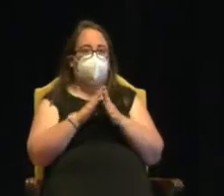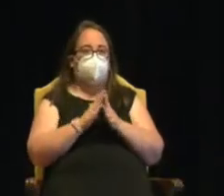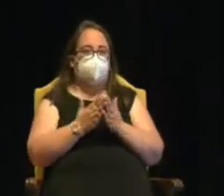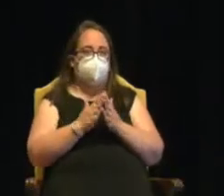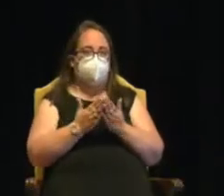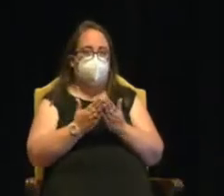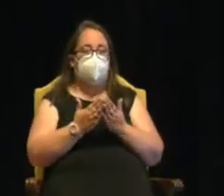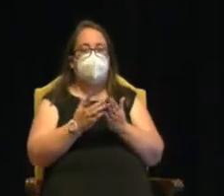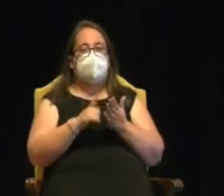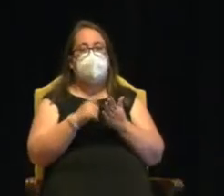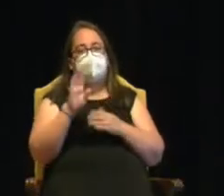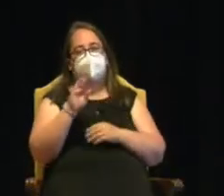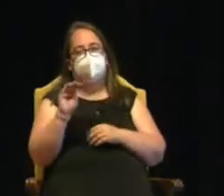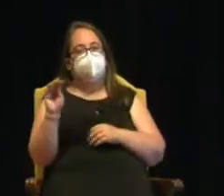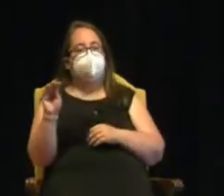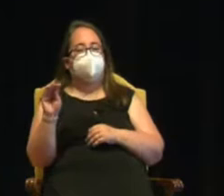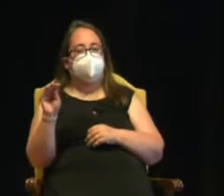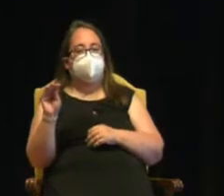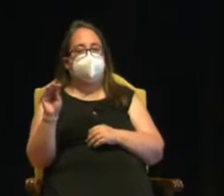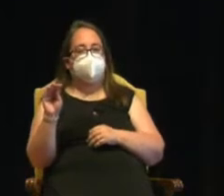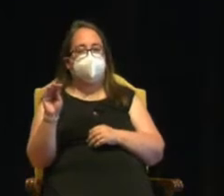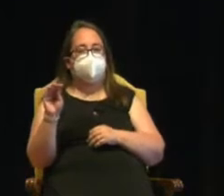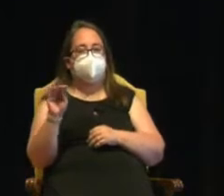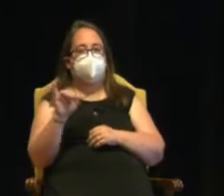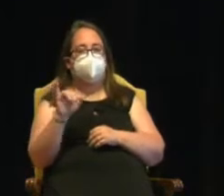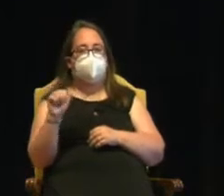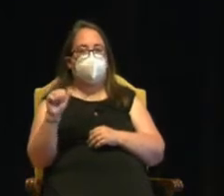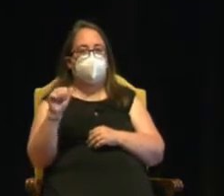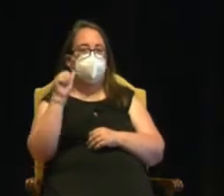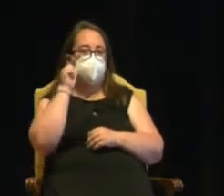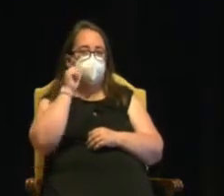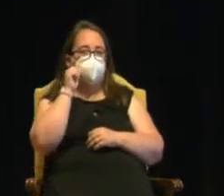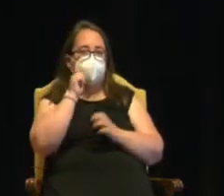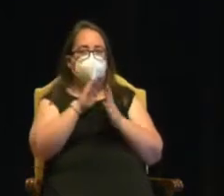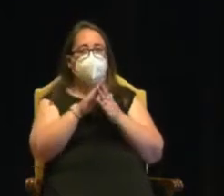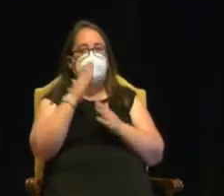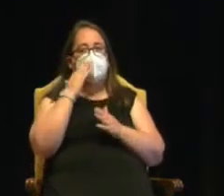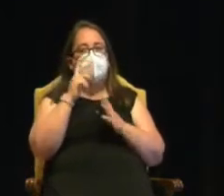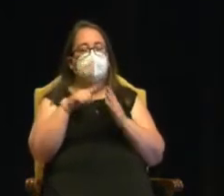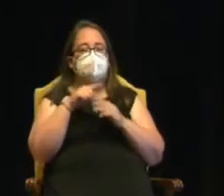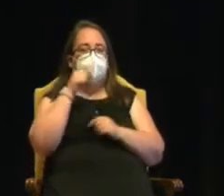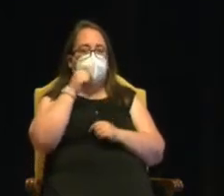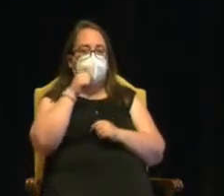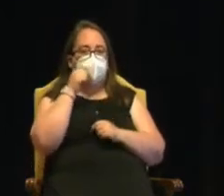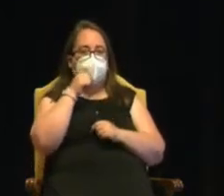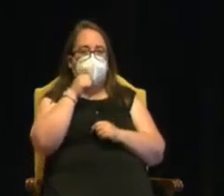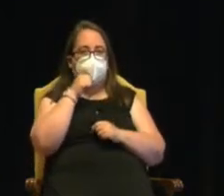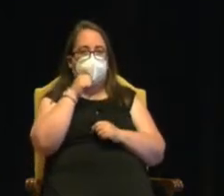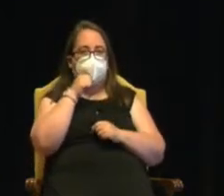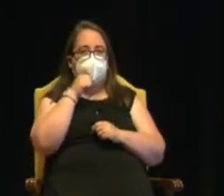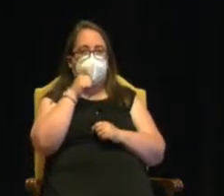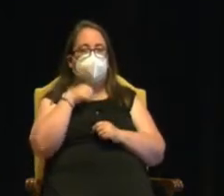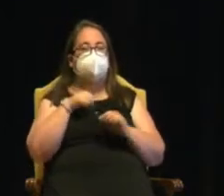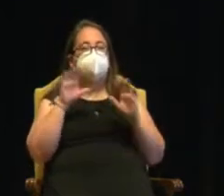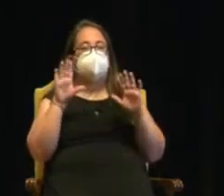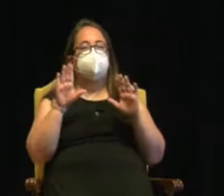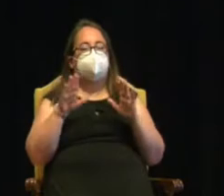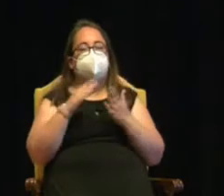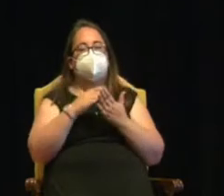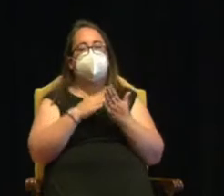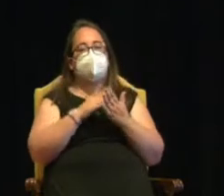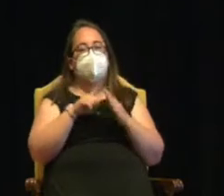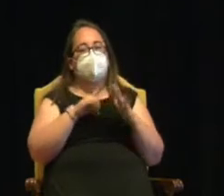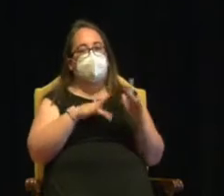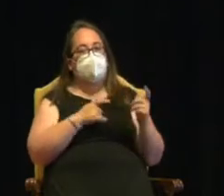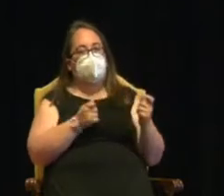gets pigeonholed into being YA, a girl book, because it's about a girl. And it has this amazing lesson about